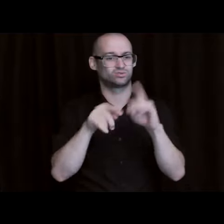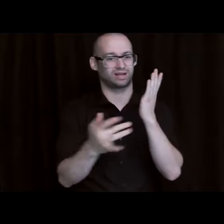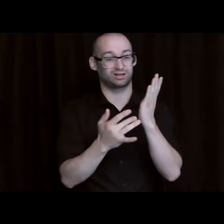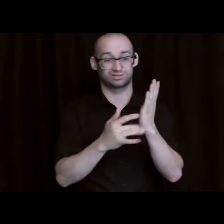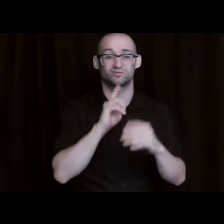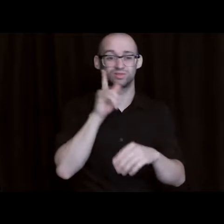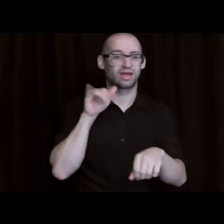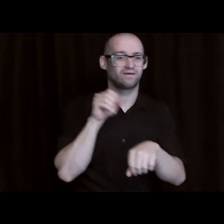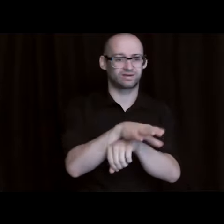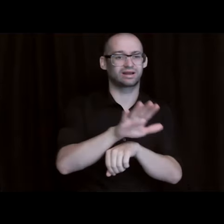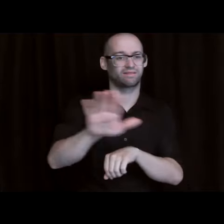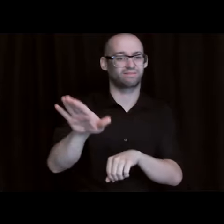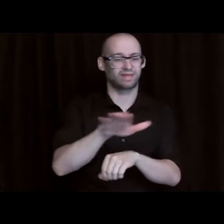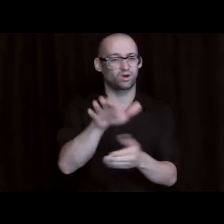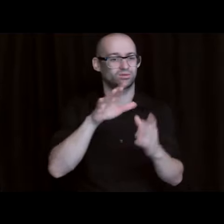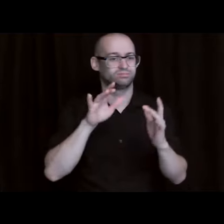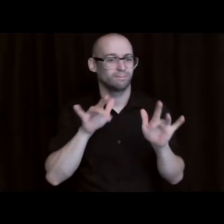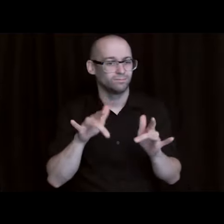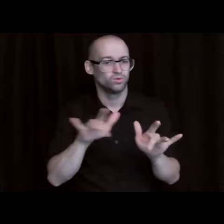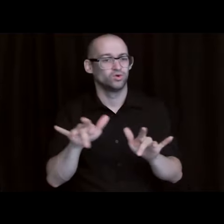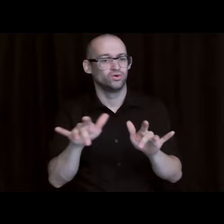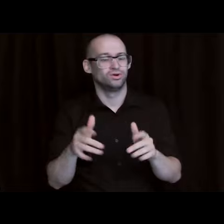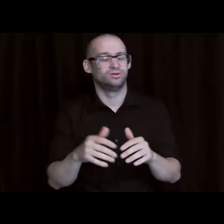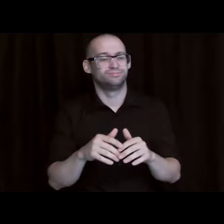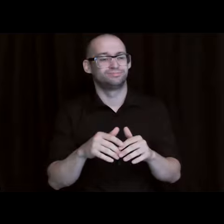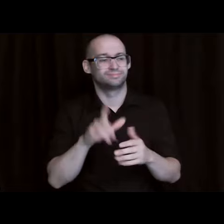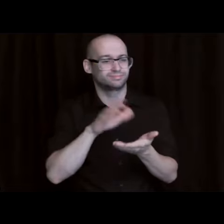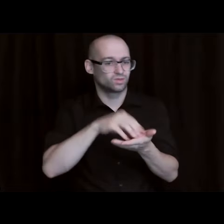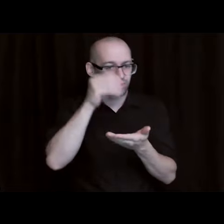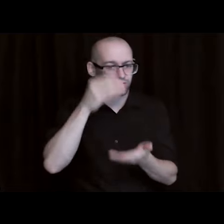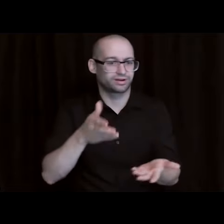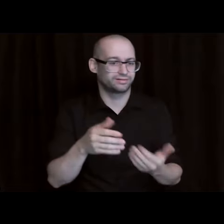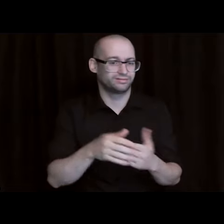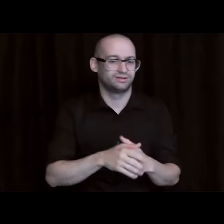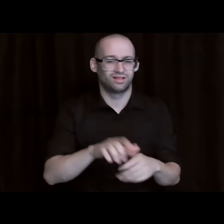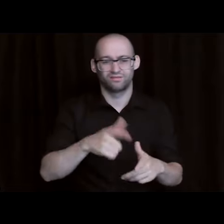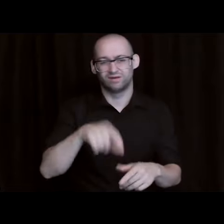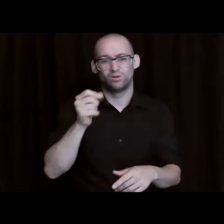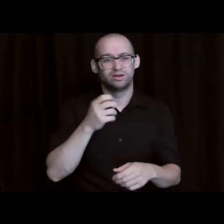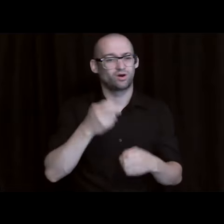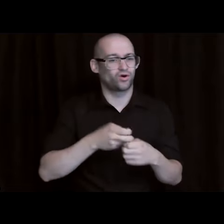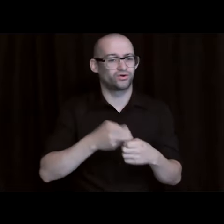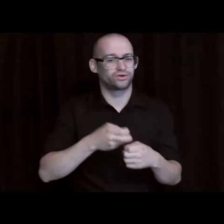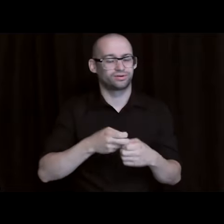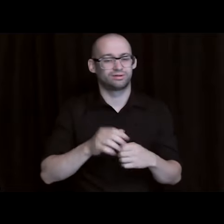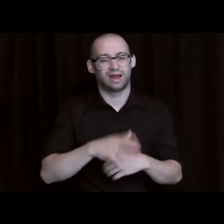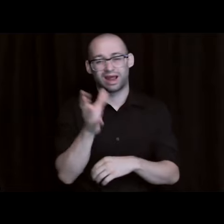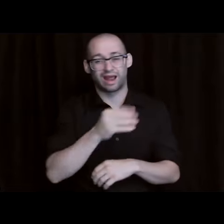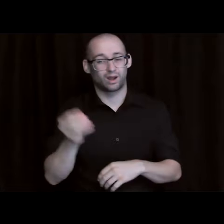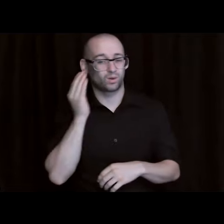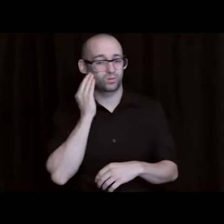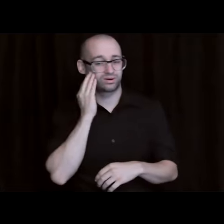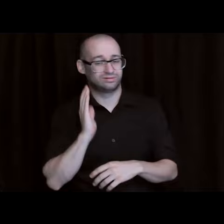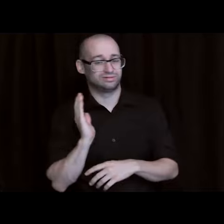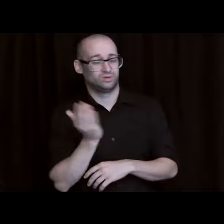their computer literacy. A lot of them expressed they found this difficult. And also, even just when we're conducting